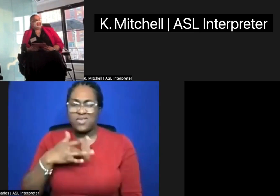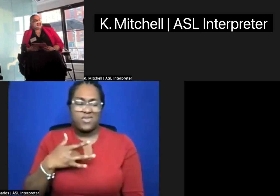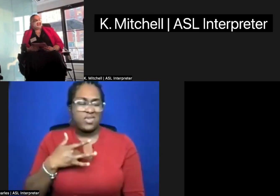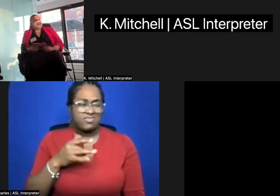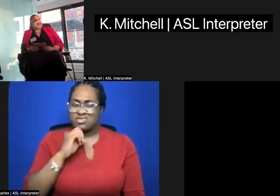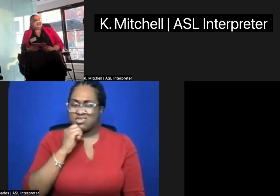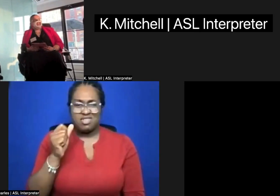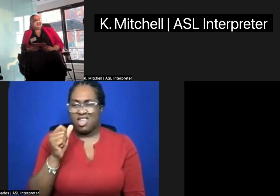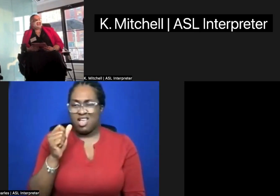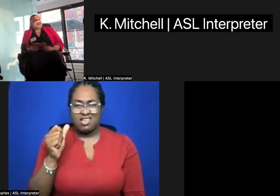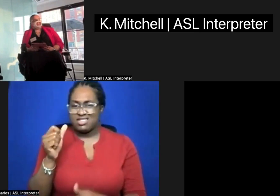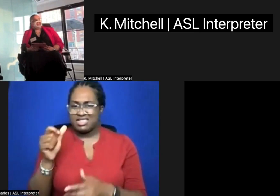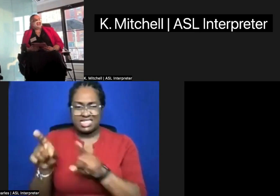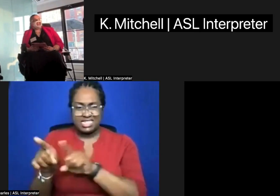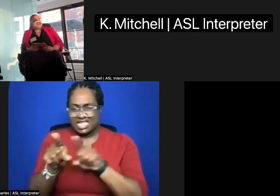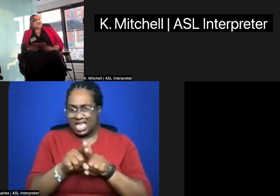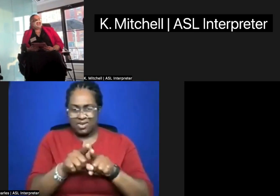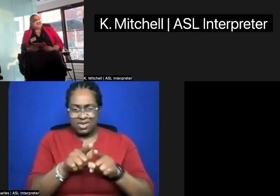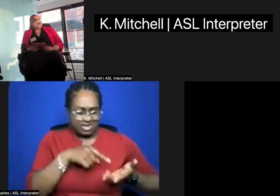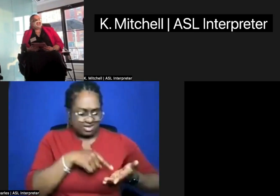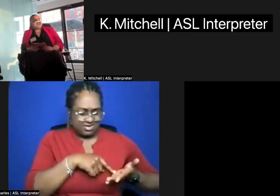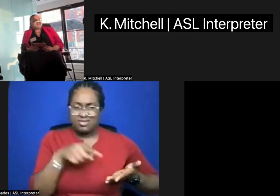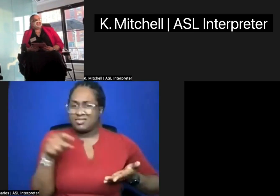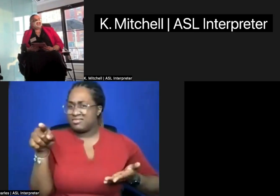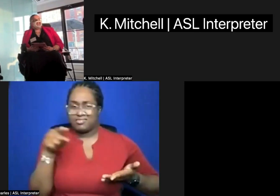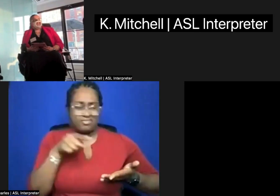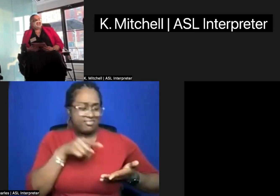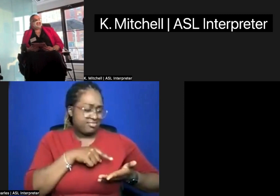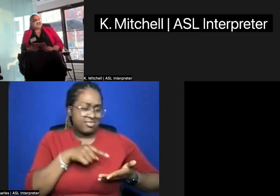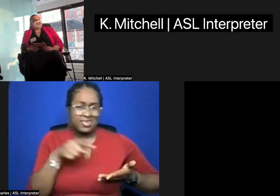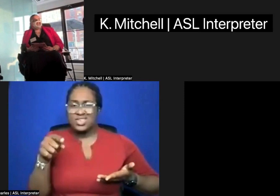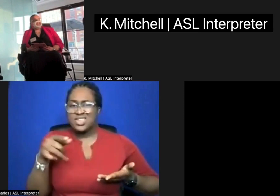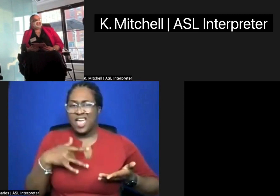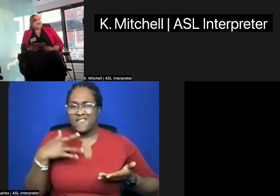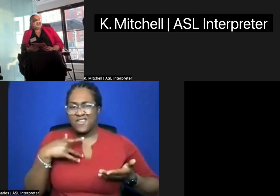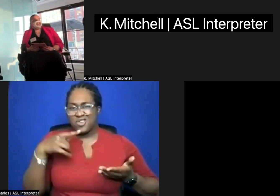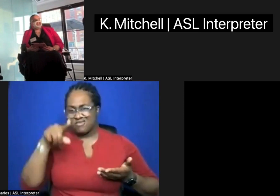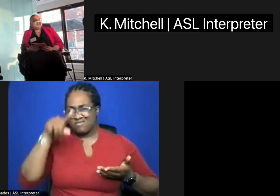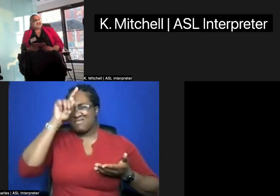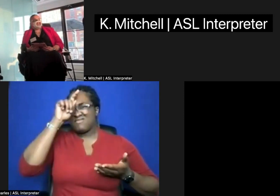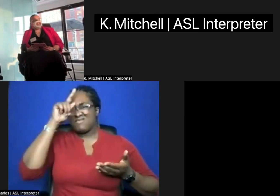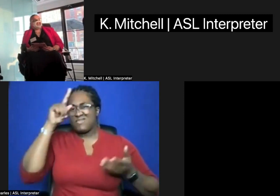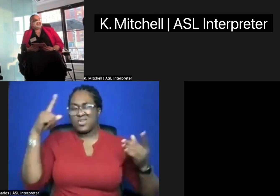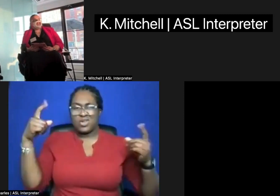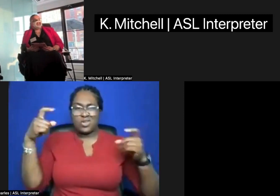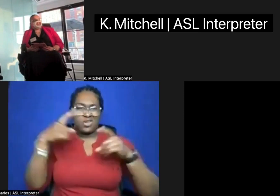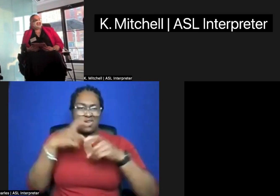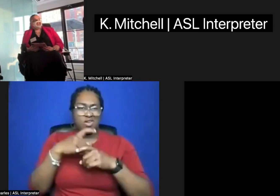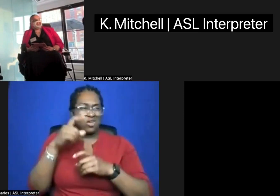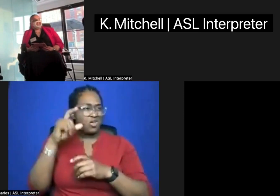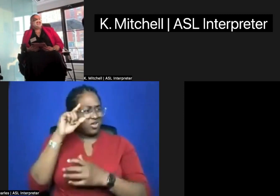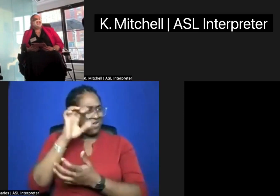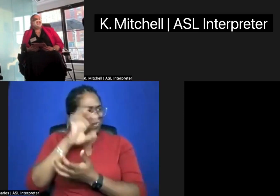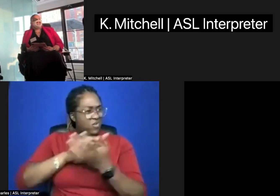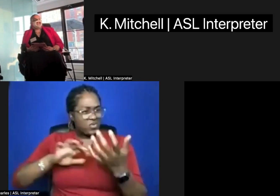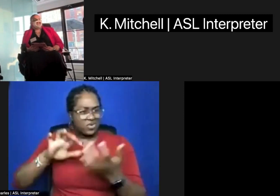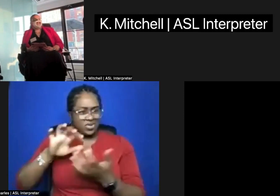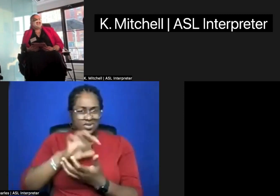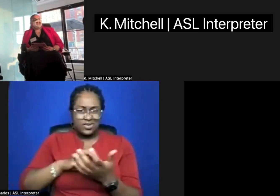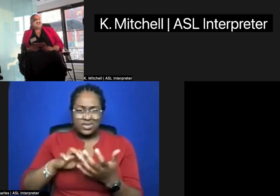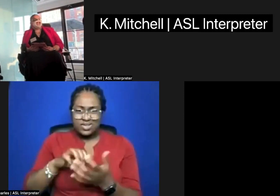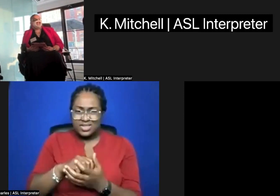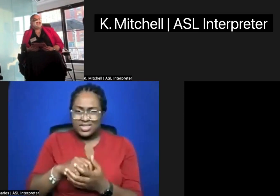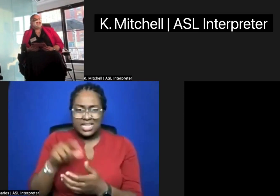they preach, I feel a bit confused about that. Like, did they go through their